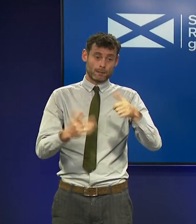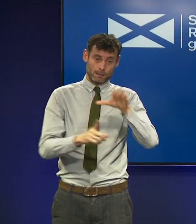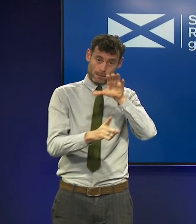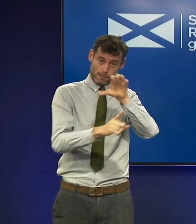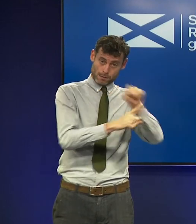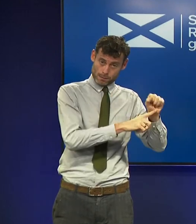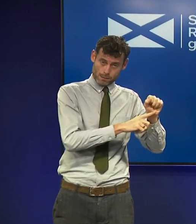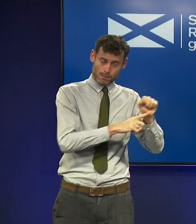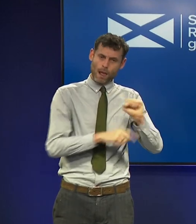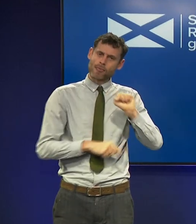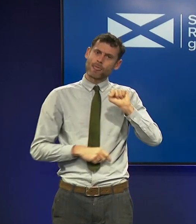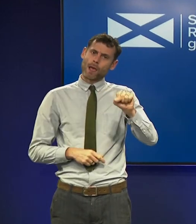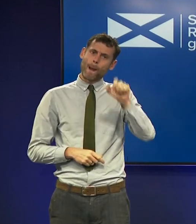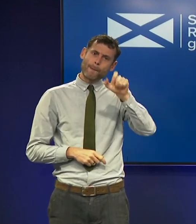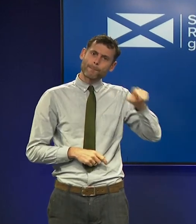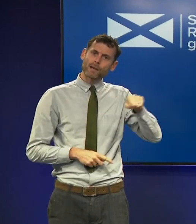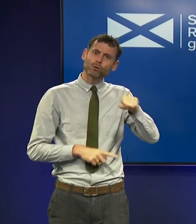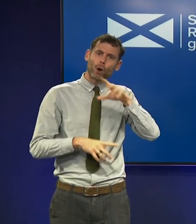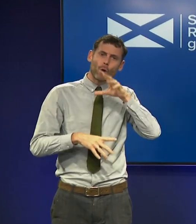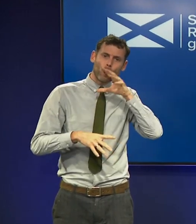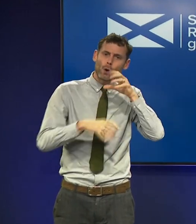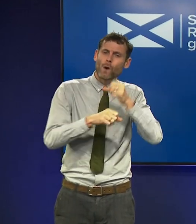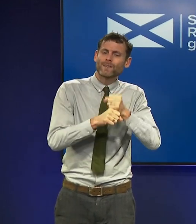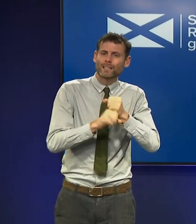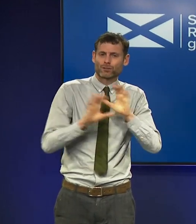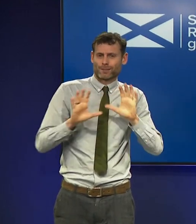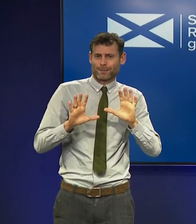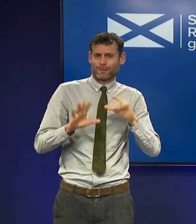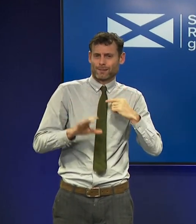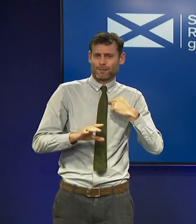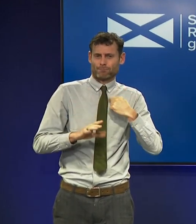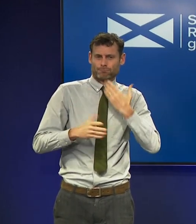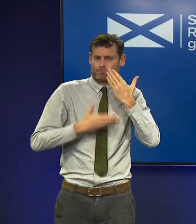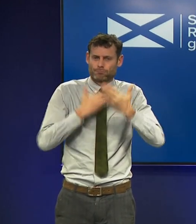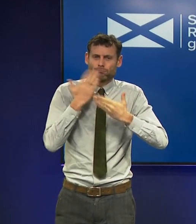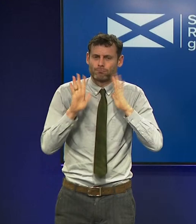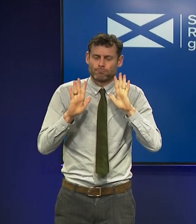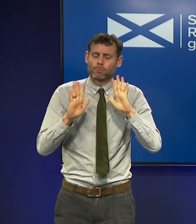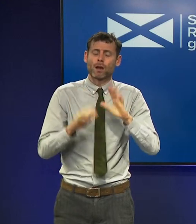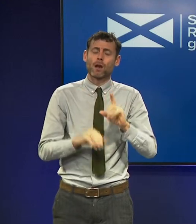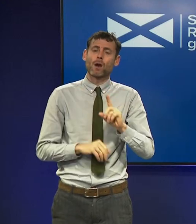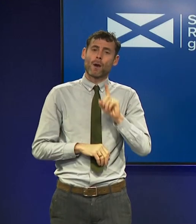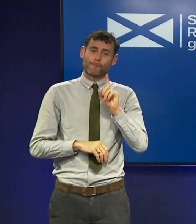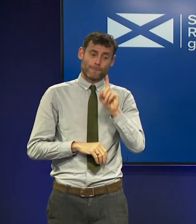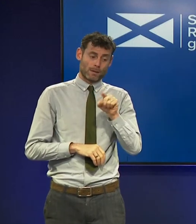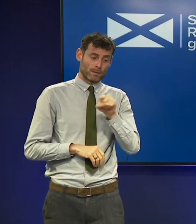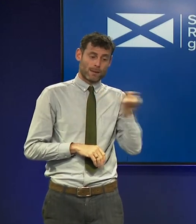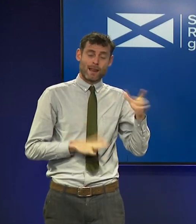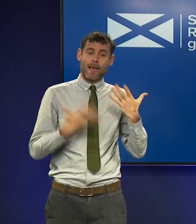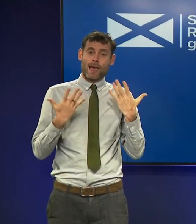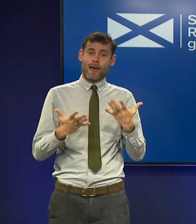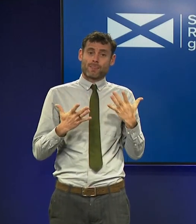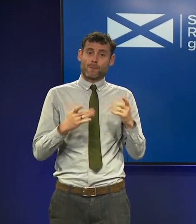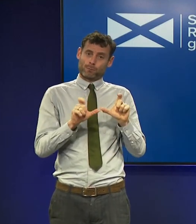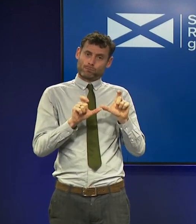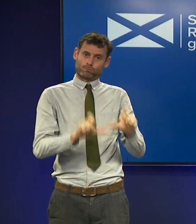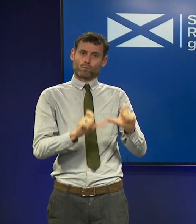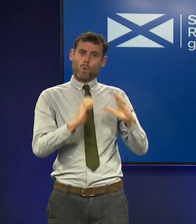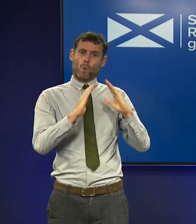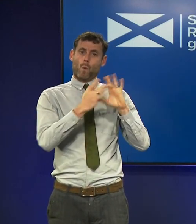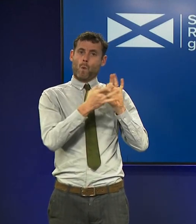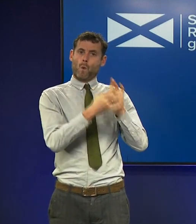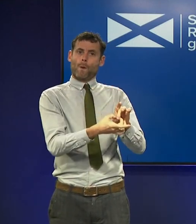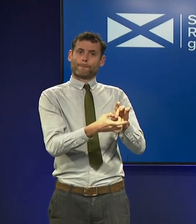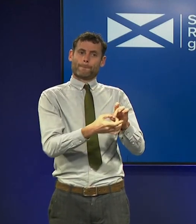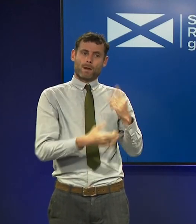going to go into any more details about the individuals. They are all in isolation. As far as I'm aware, none of them are in hospital. But,